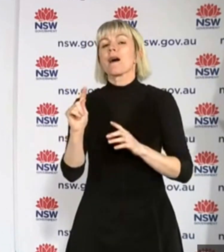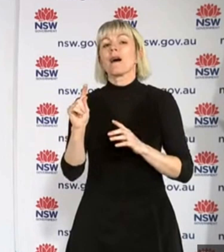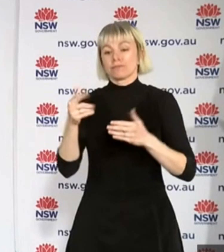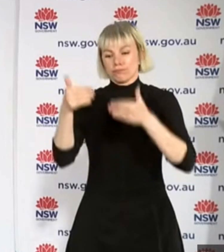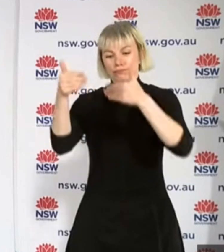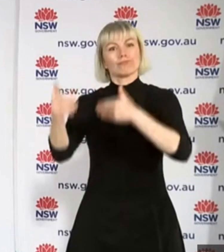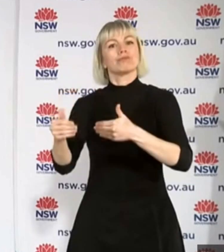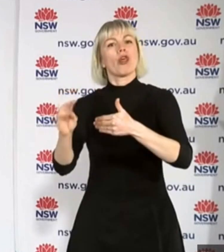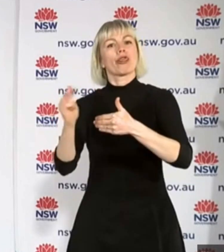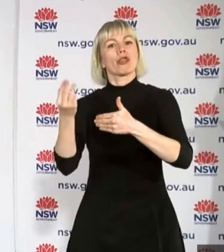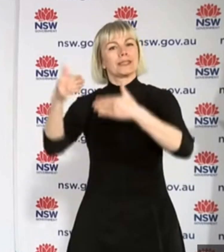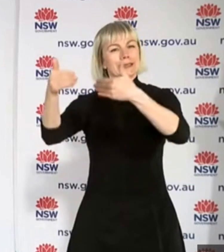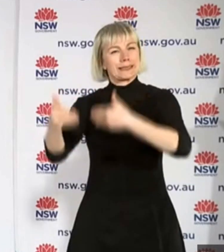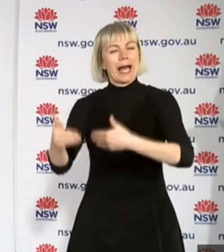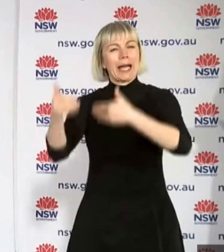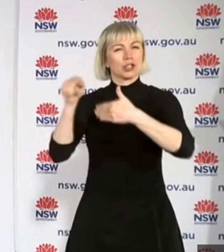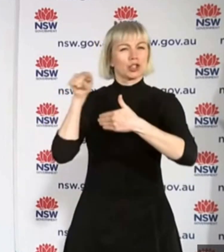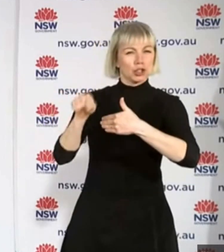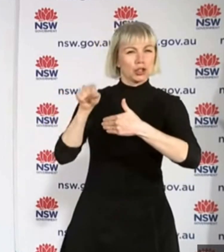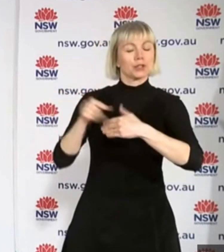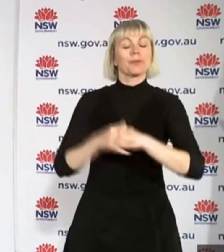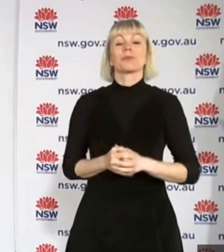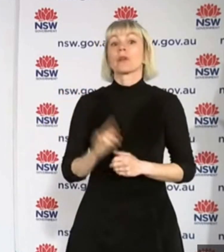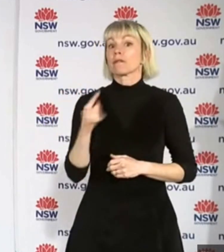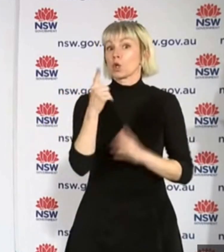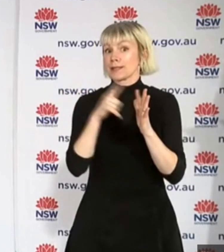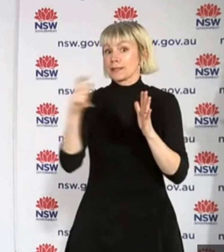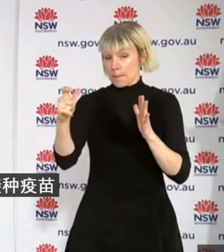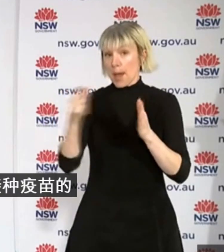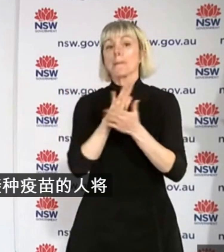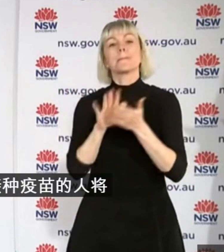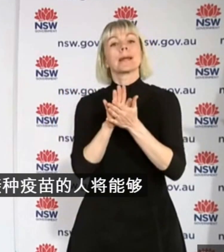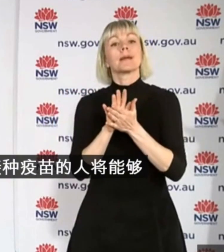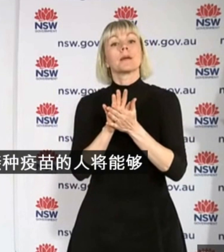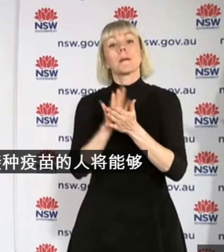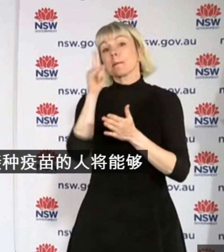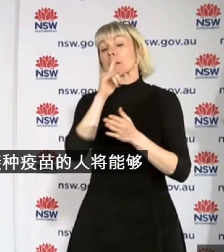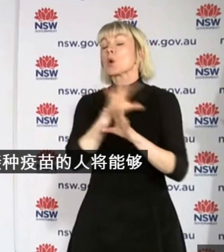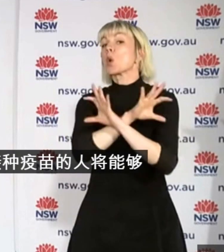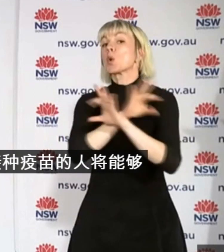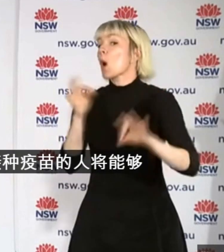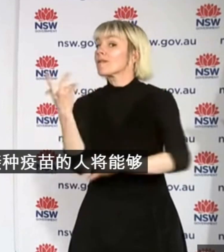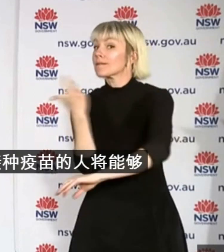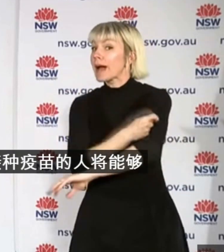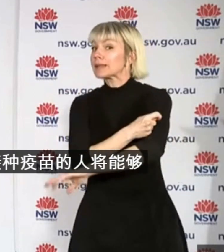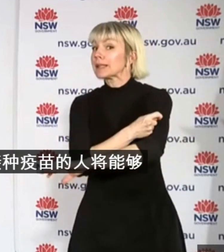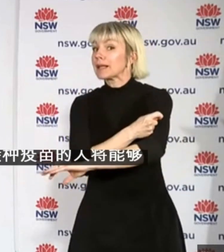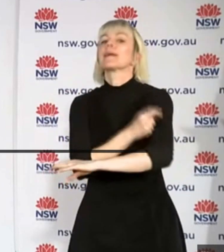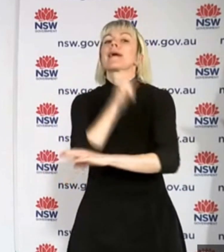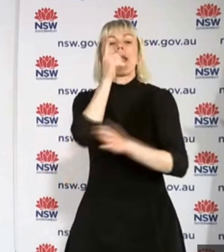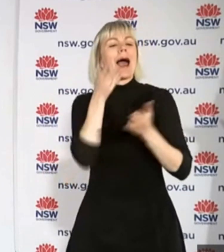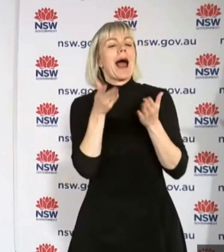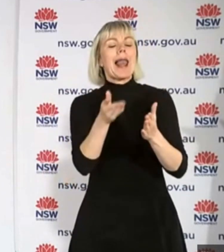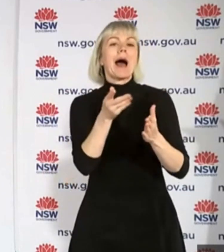adult population vaccinated by then. On the 1st of December is when unvaccinated people will be able to participate in particular events, and